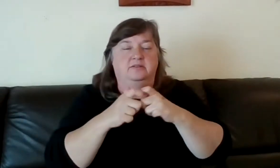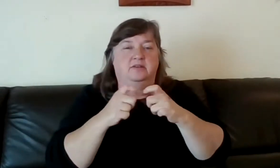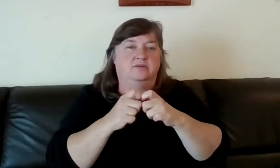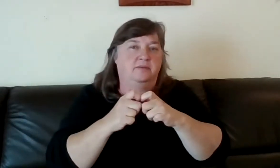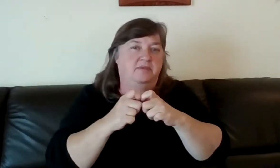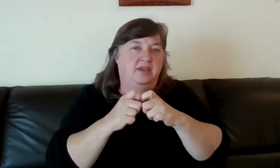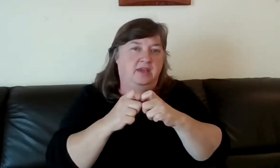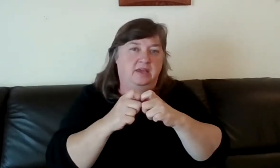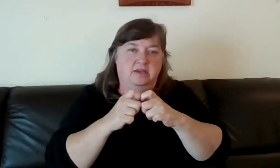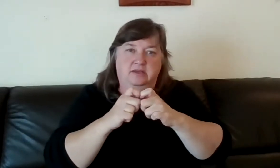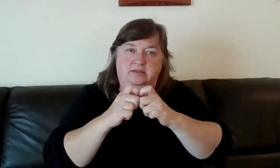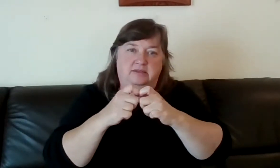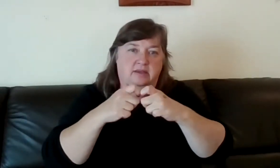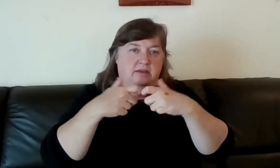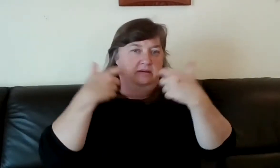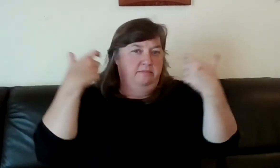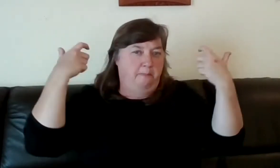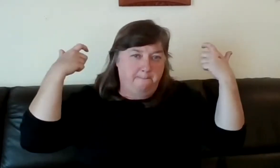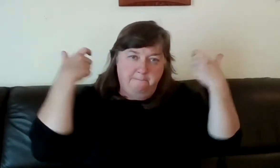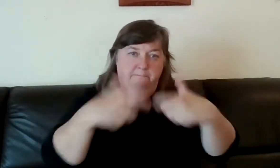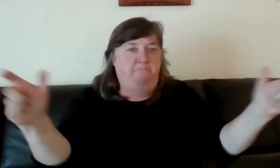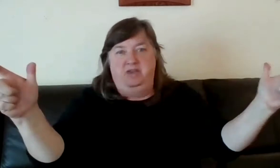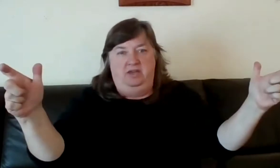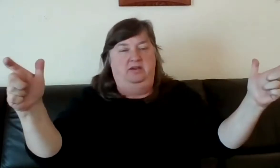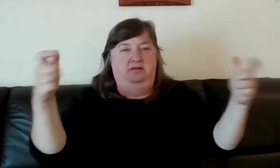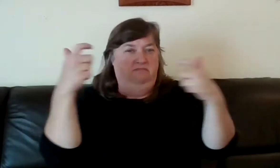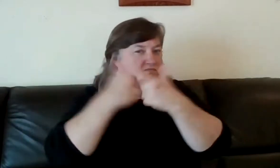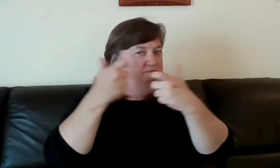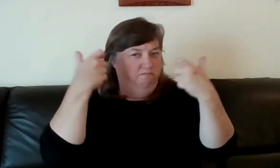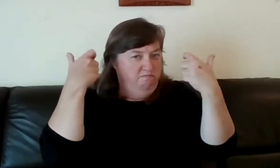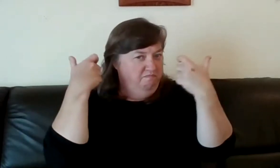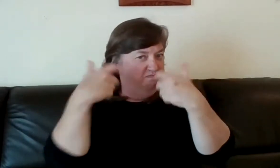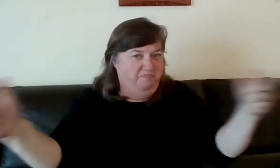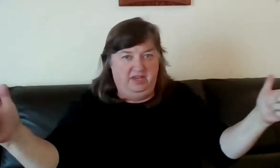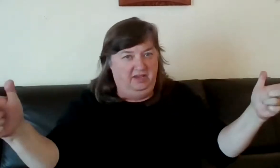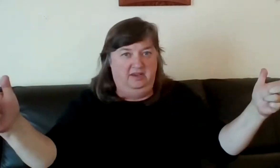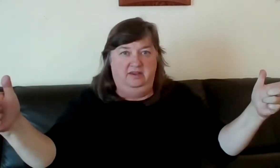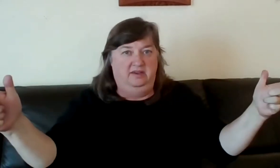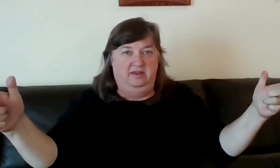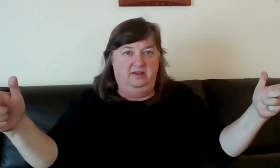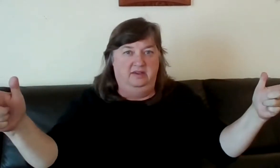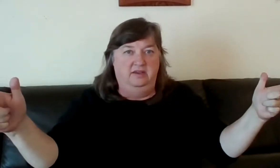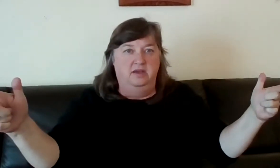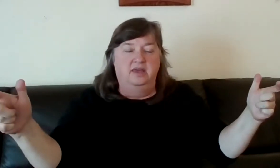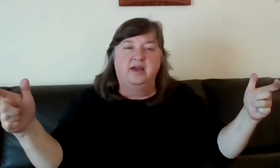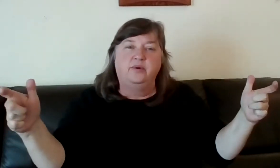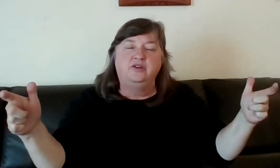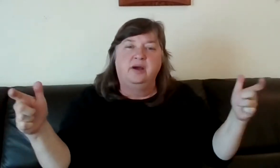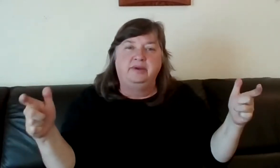So something is big, big. And that way you're not